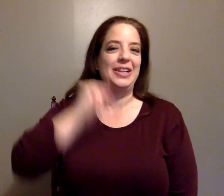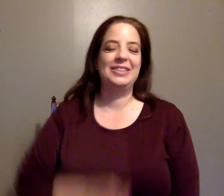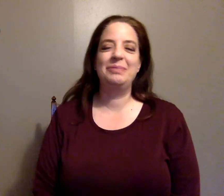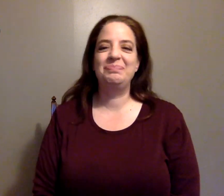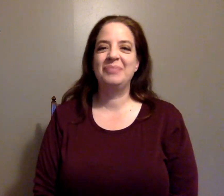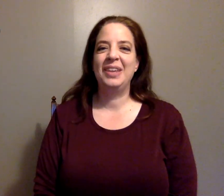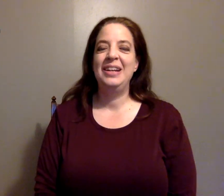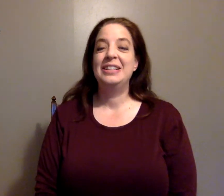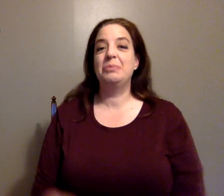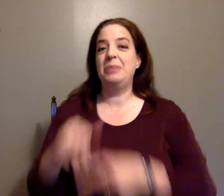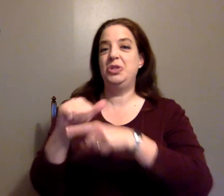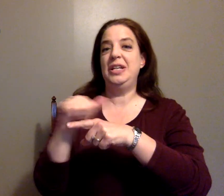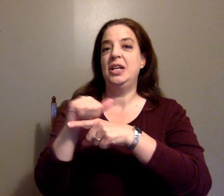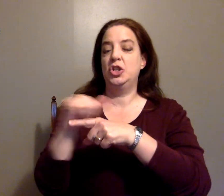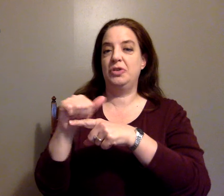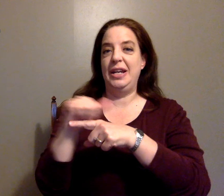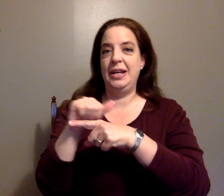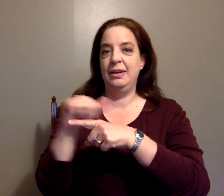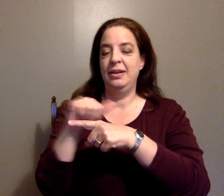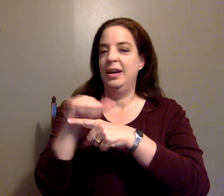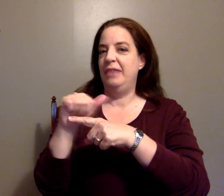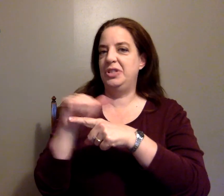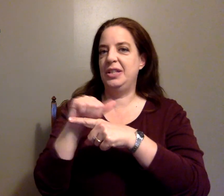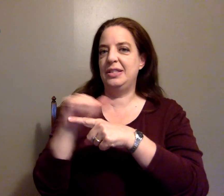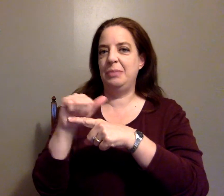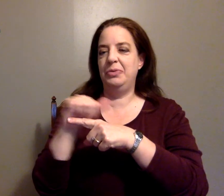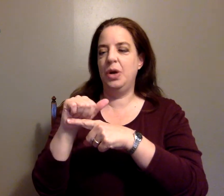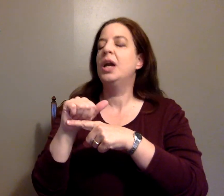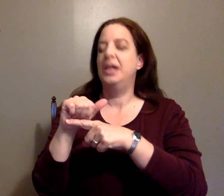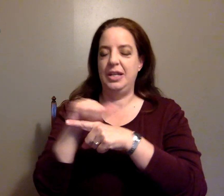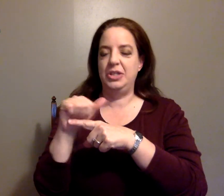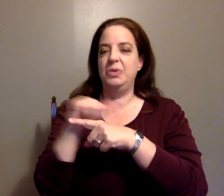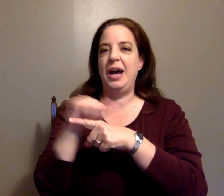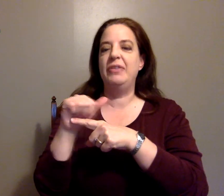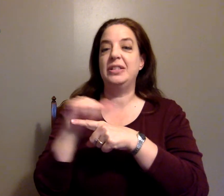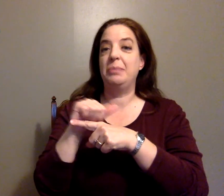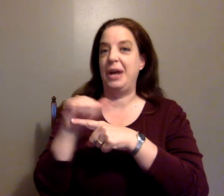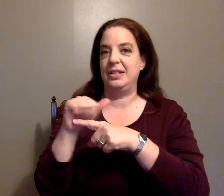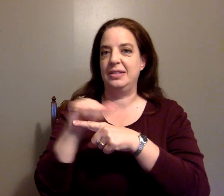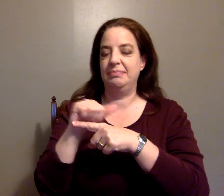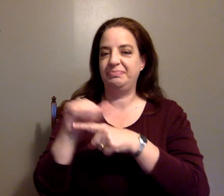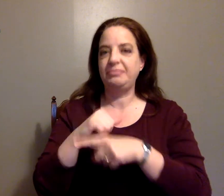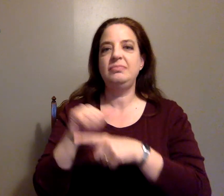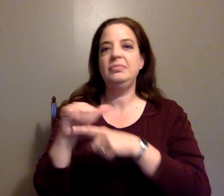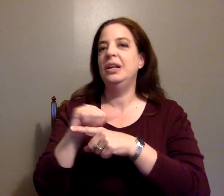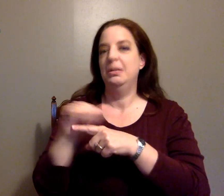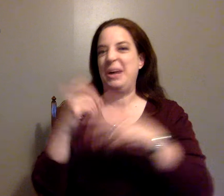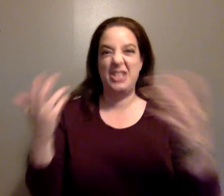experience. Sometimes you need training. Have you seen that sign before? Yes, you have. It's like practice. Practice,